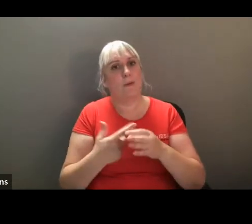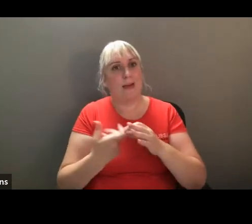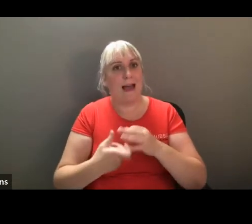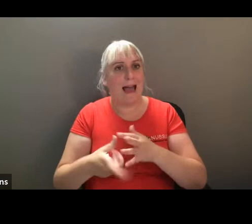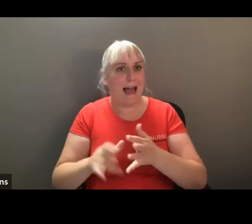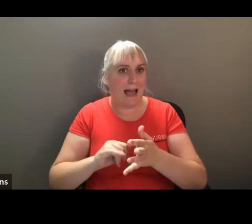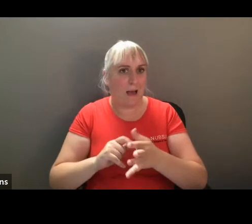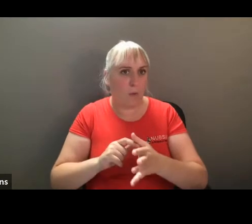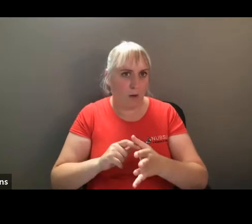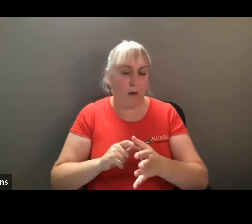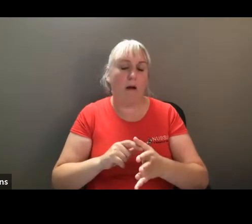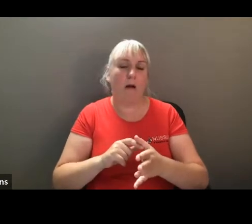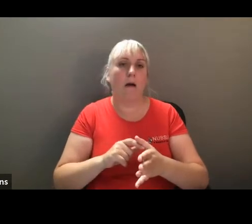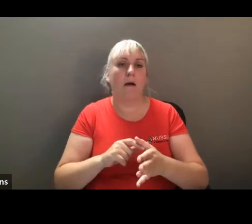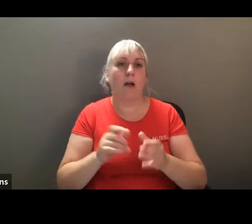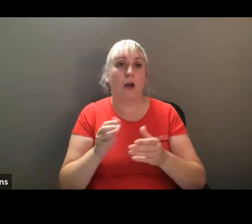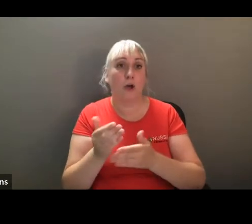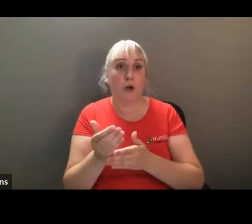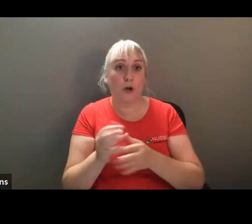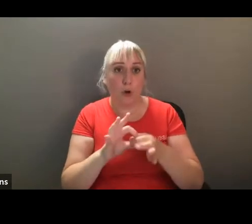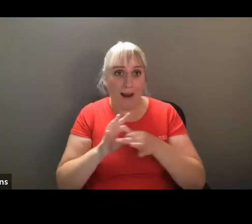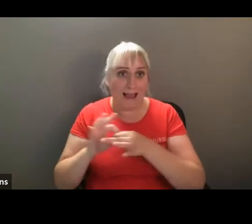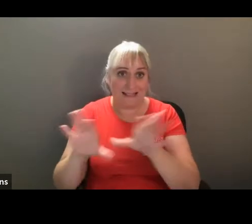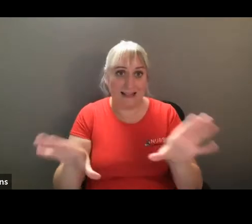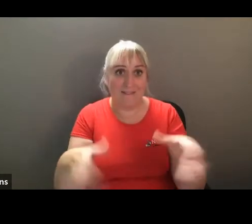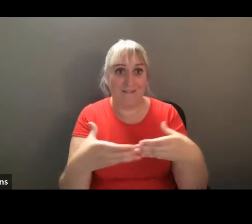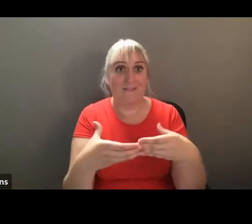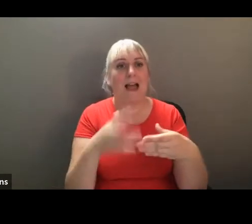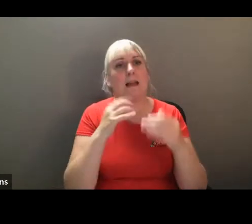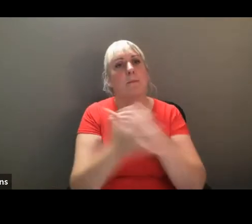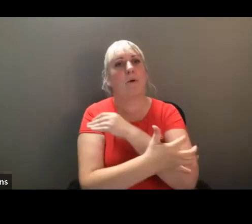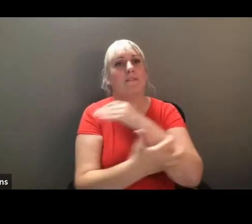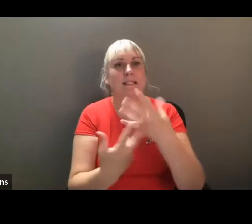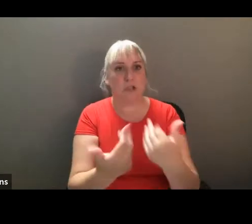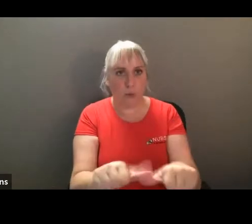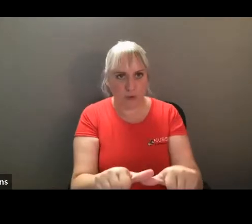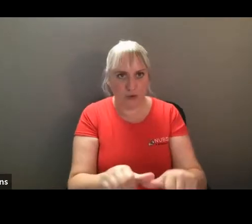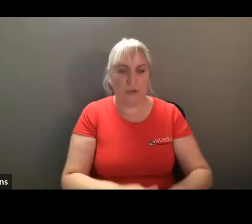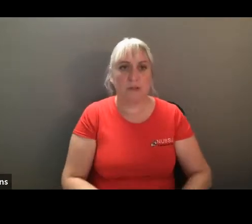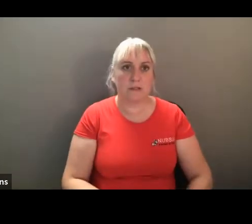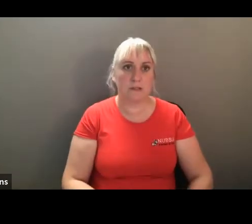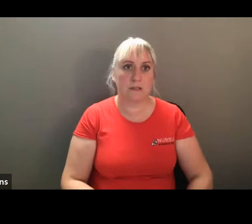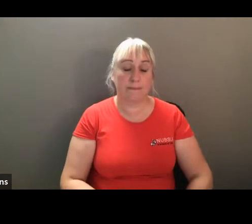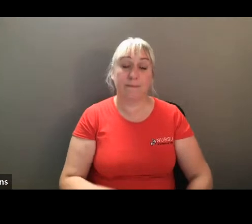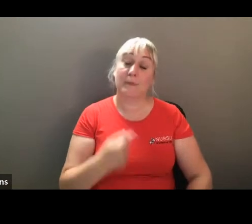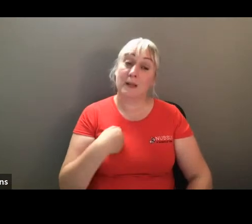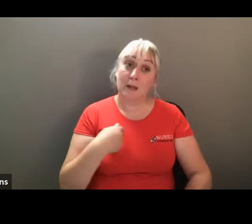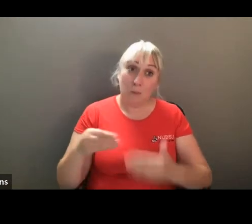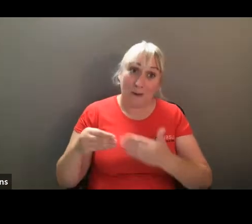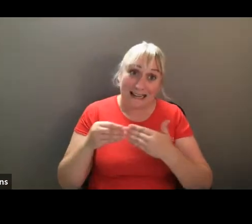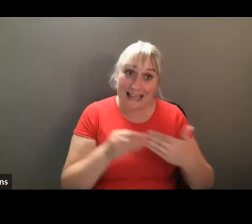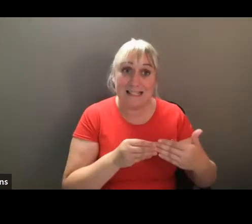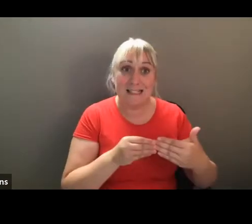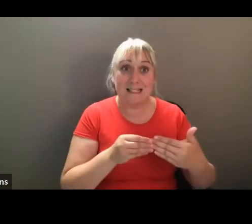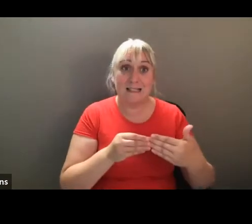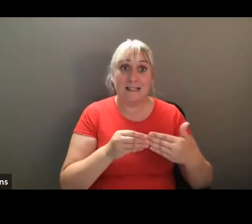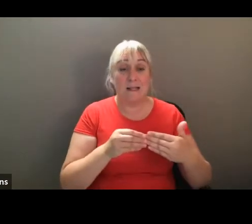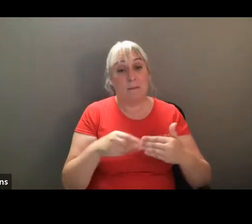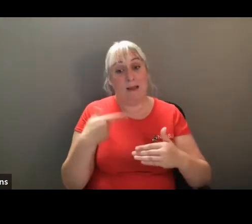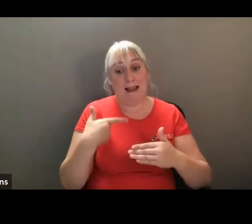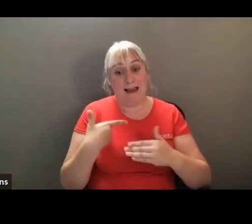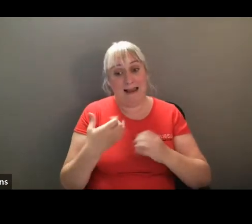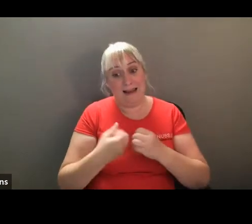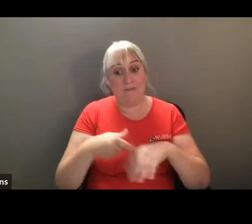Lived Experience, and Poverty to Solutions. We're led by lived experience. We're led by people who have